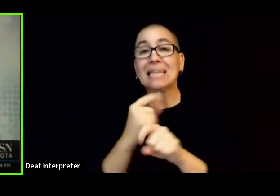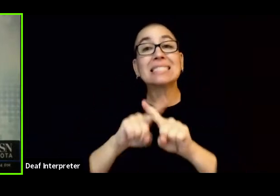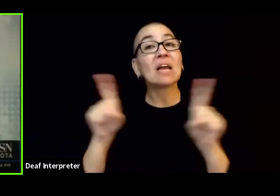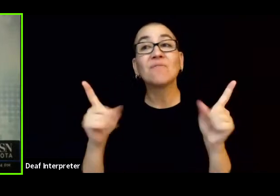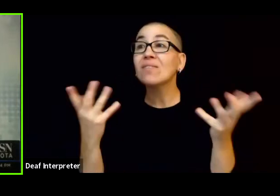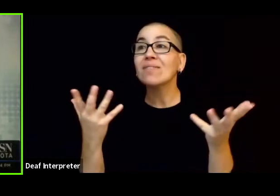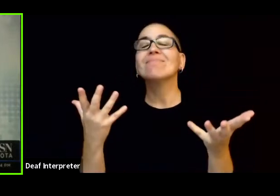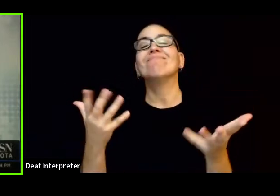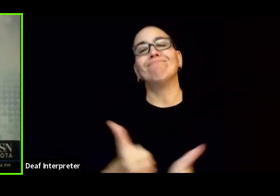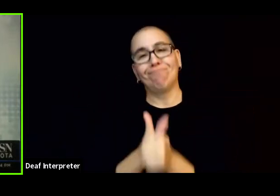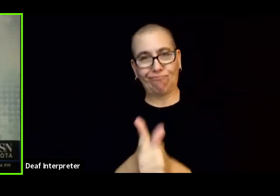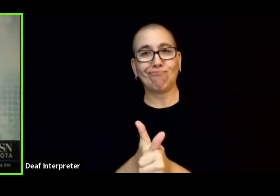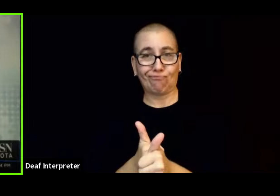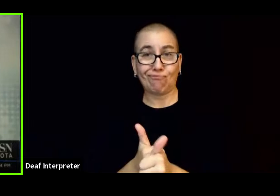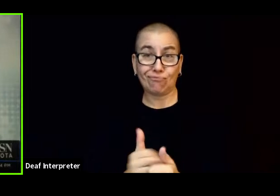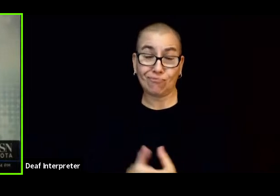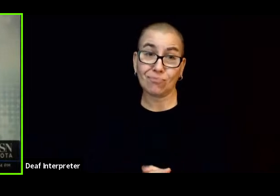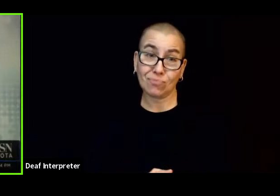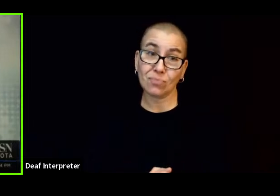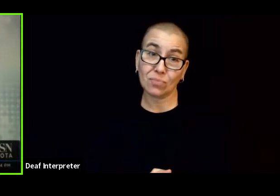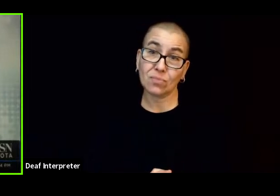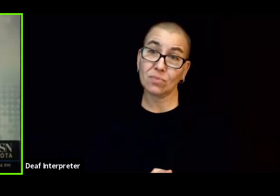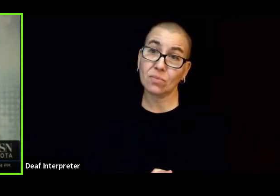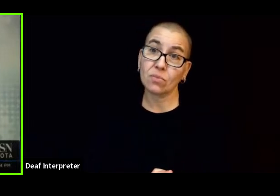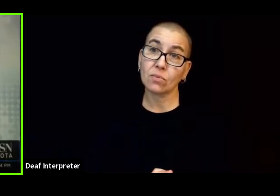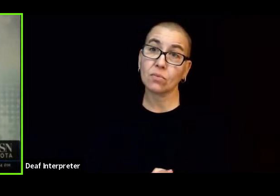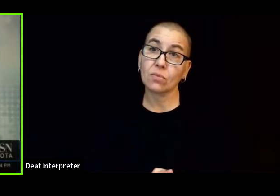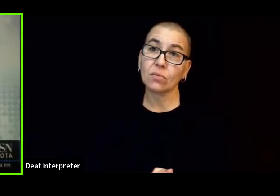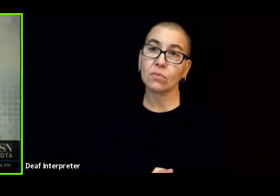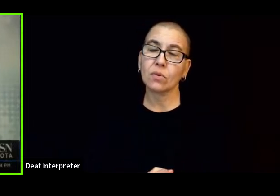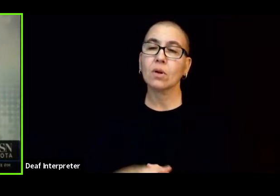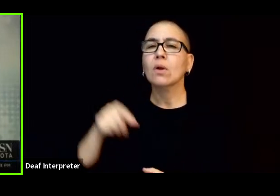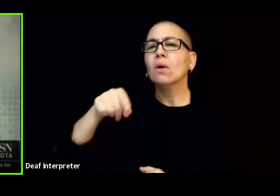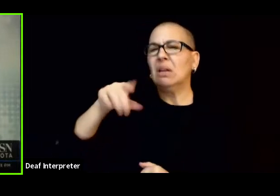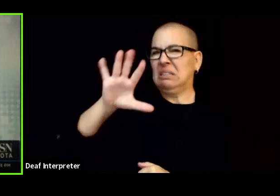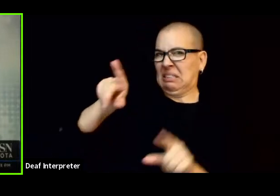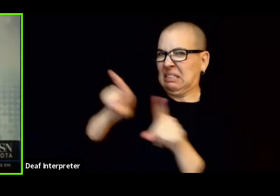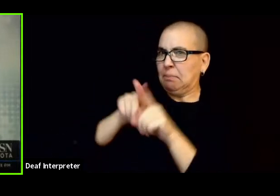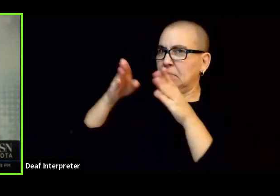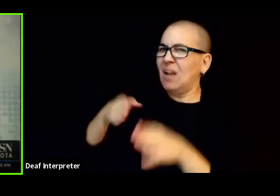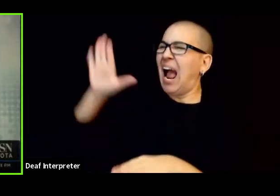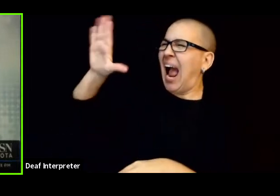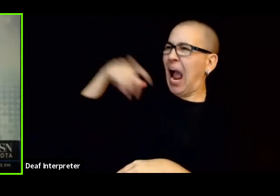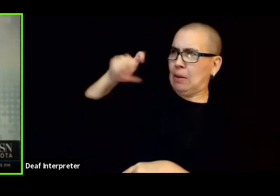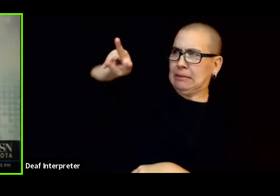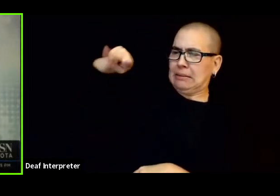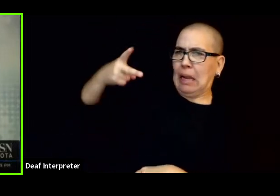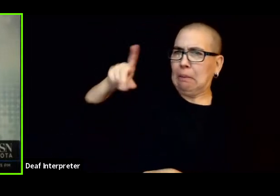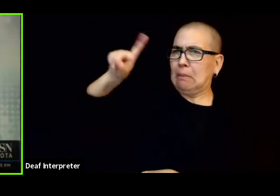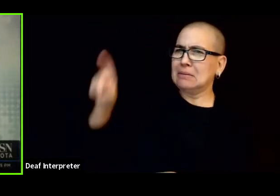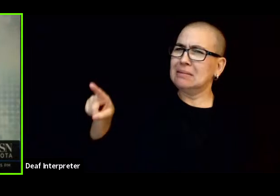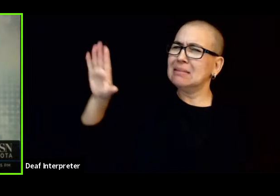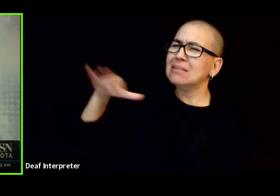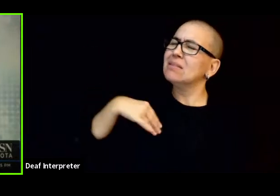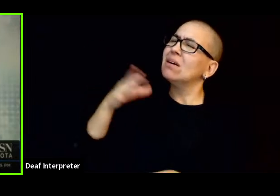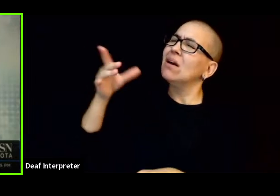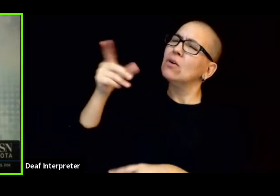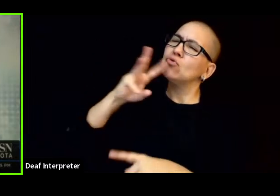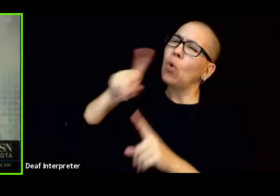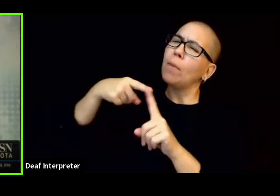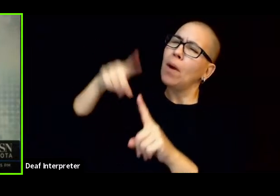A brief follow-up, because the governor has frequently said that his overriding goal of the pandemic response is to making sure that when someone needs a hospital